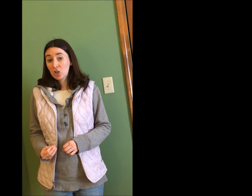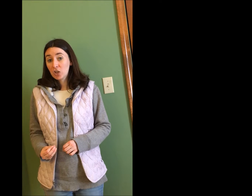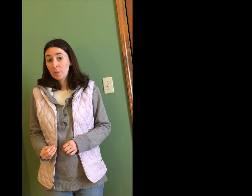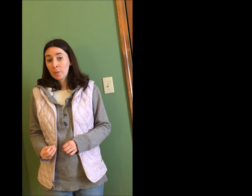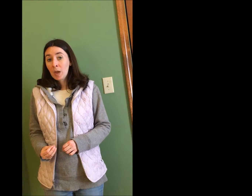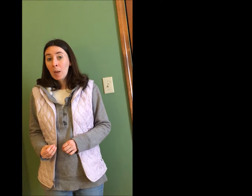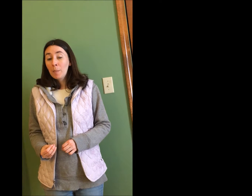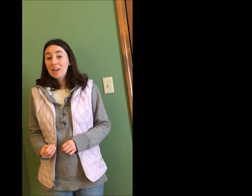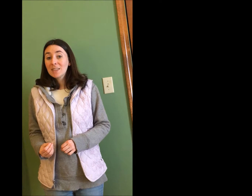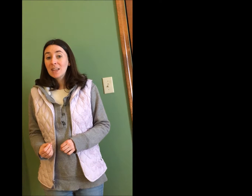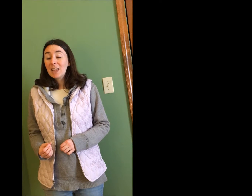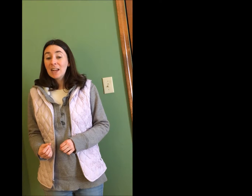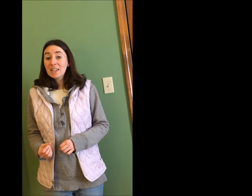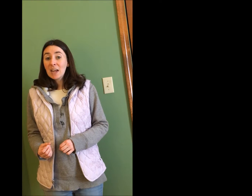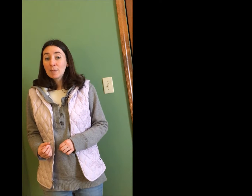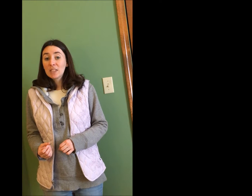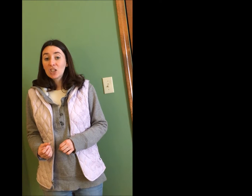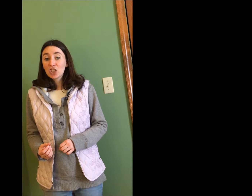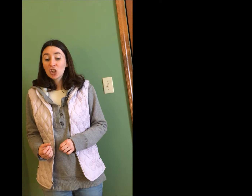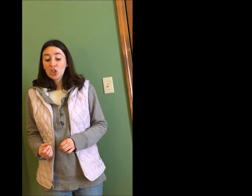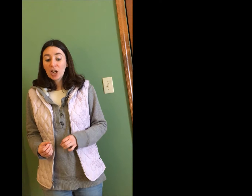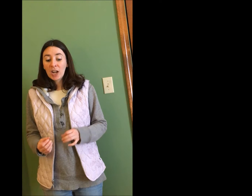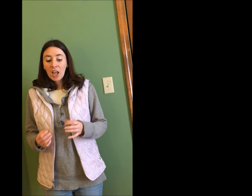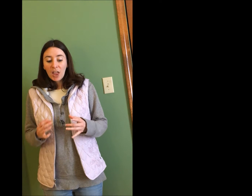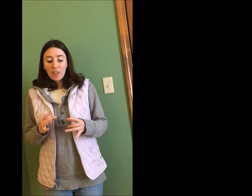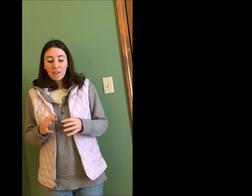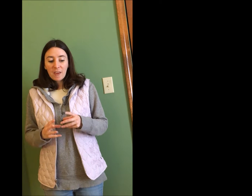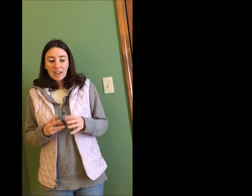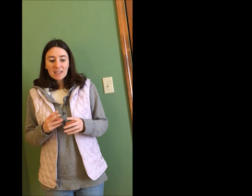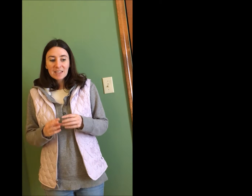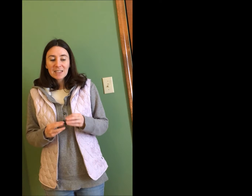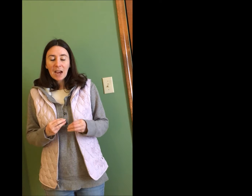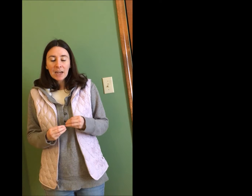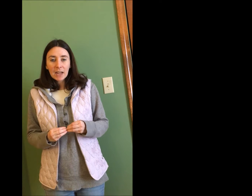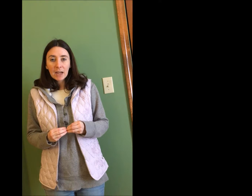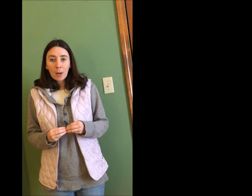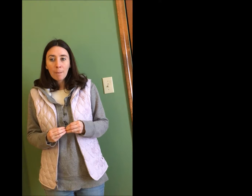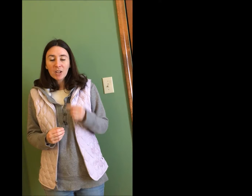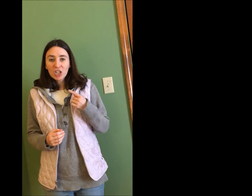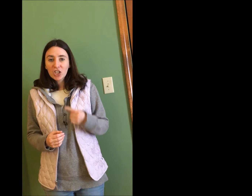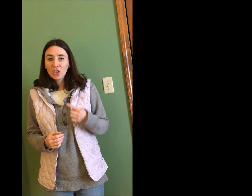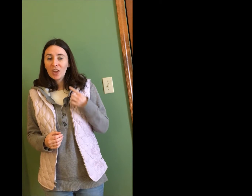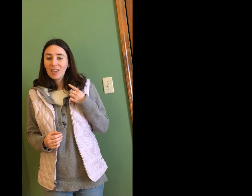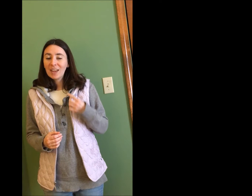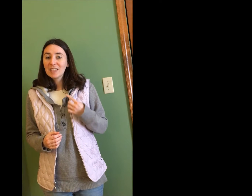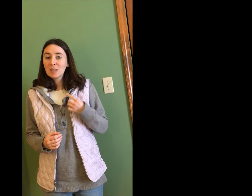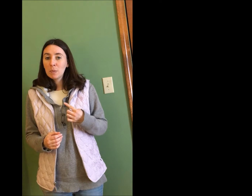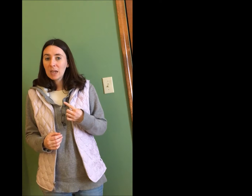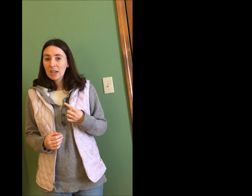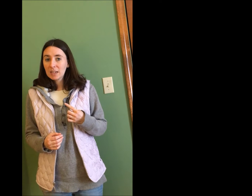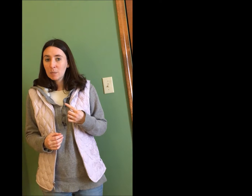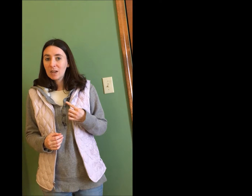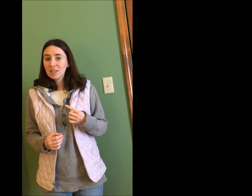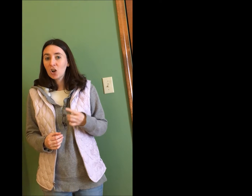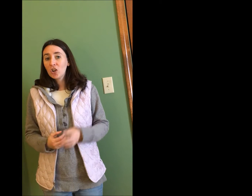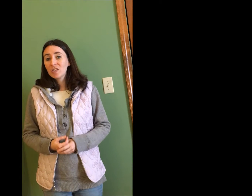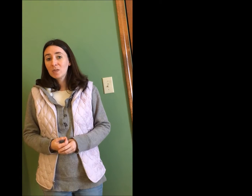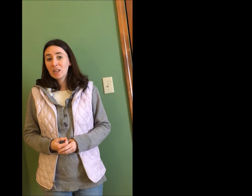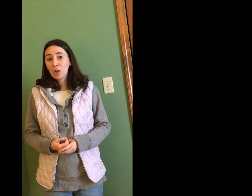speech. Because a lot of times these children, they can sign it much easier than they can speak it, because they're also dealing